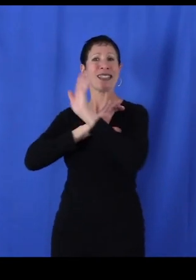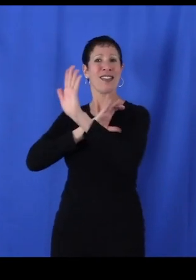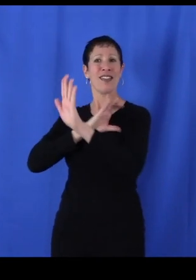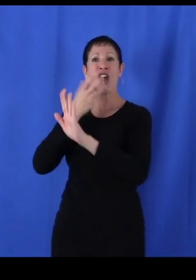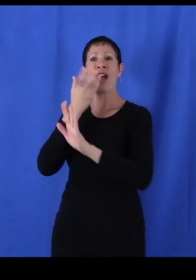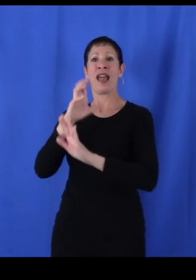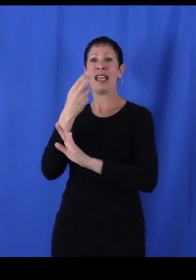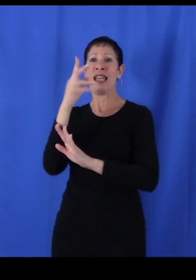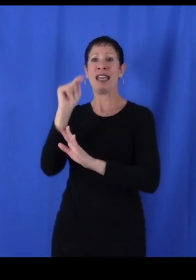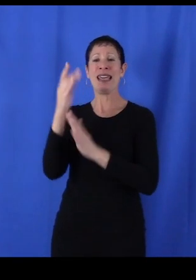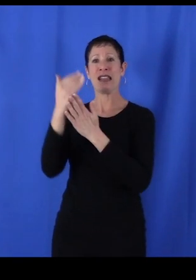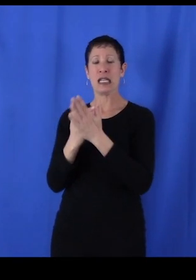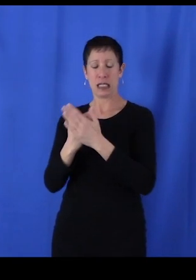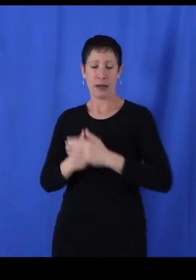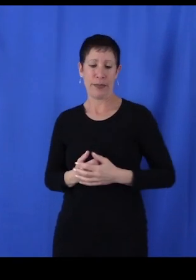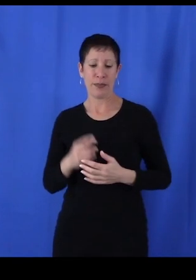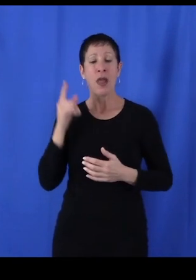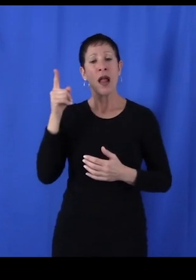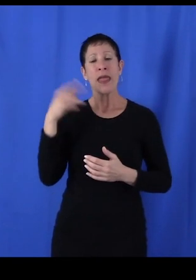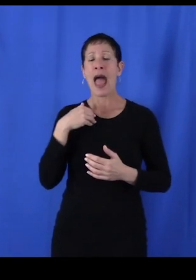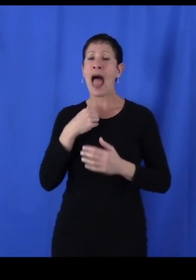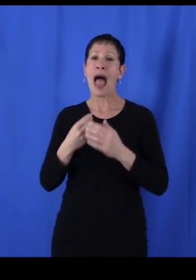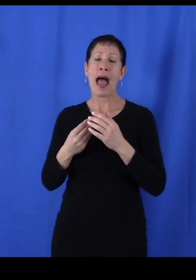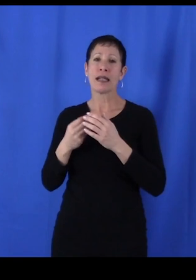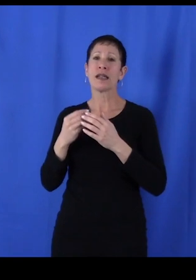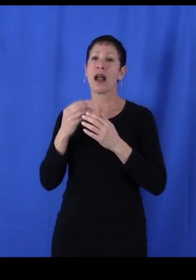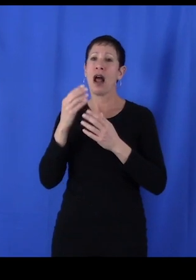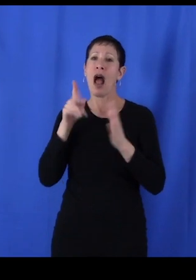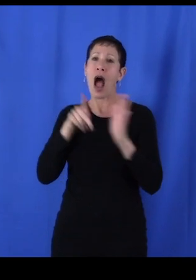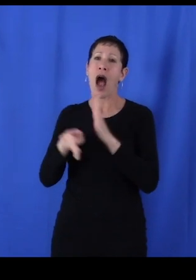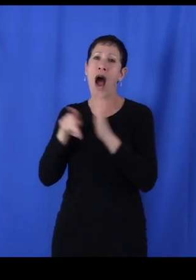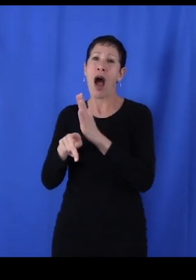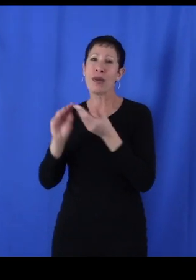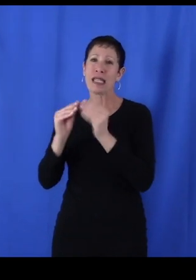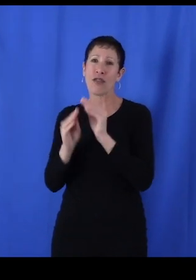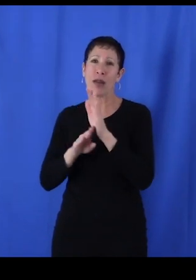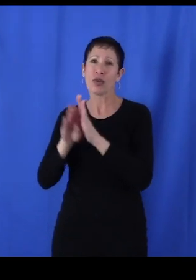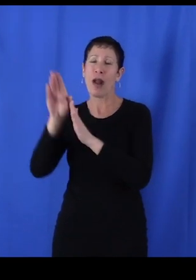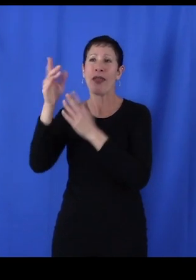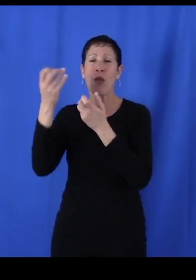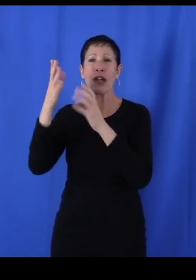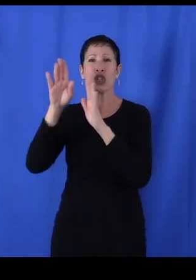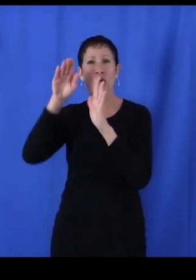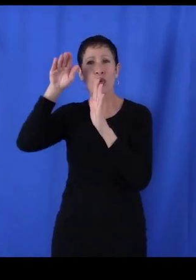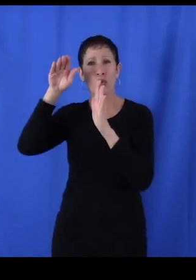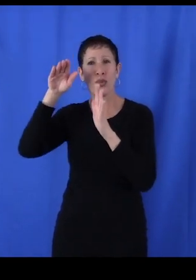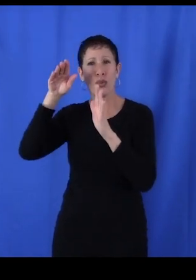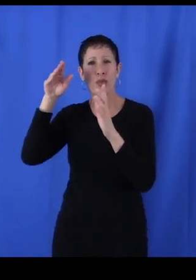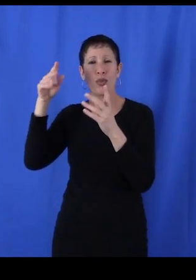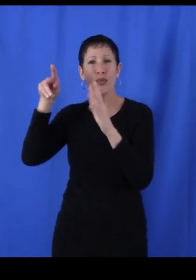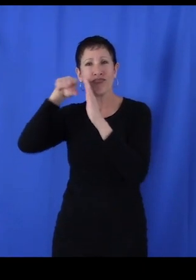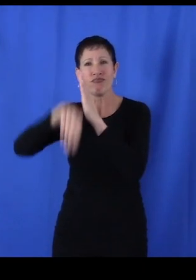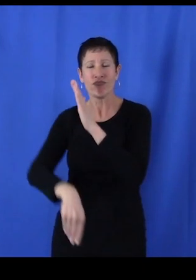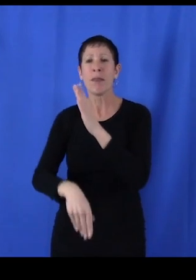Chicago Police's heat list. So to combat the growing homicide rate, the Chicago Police created a heat list